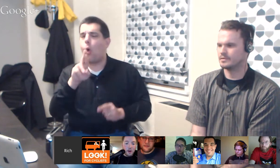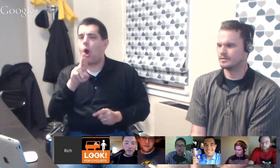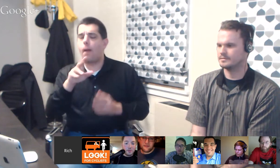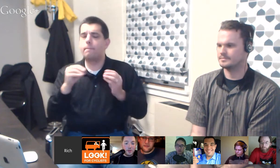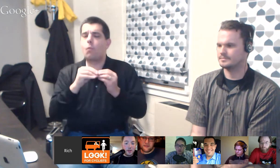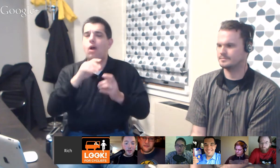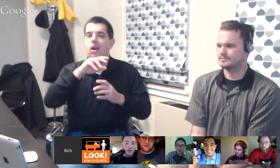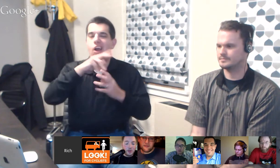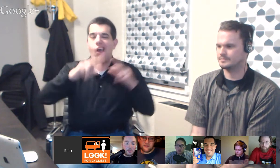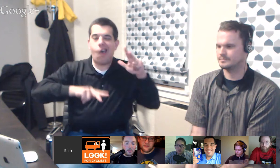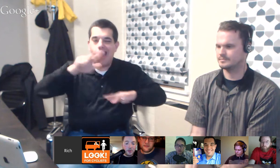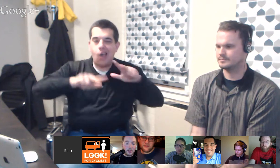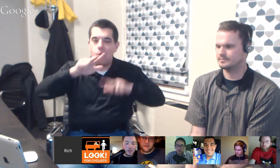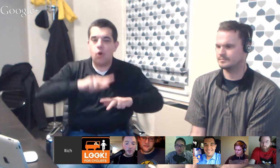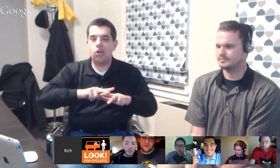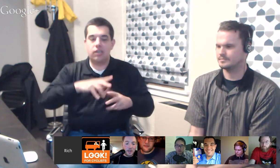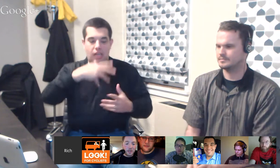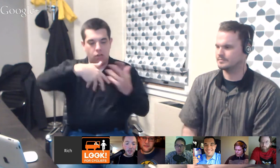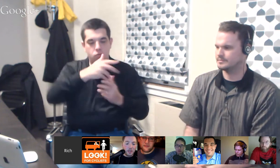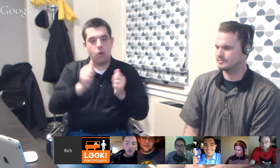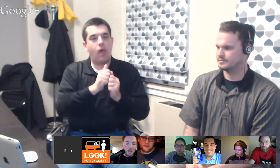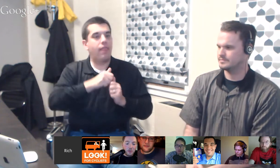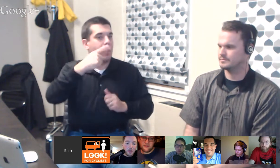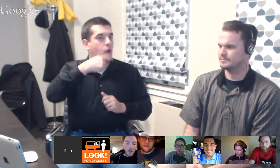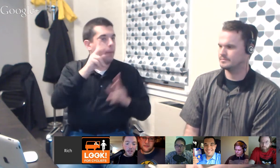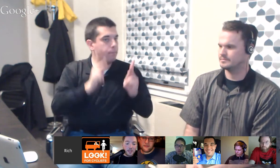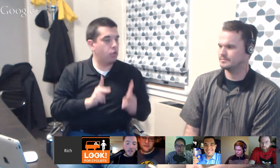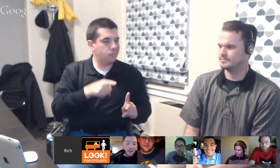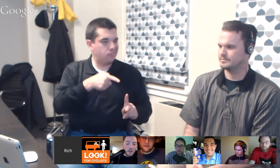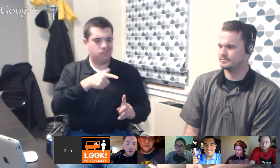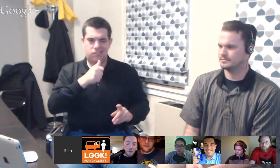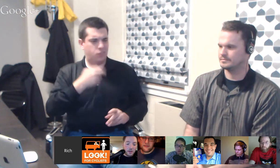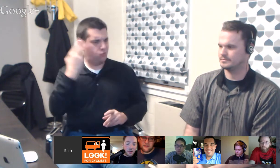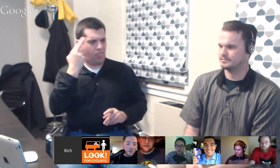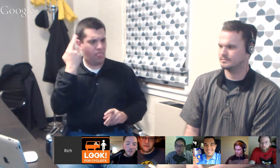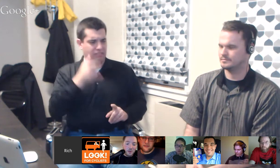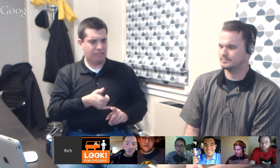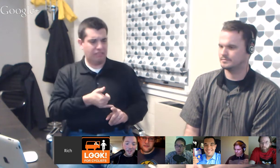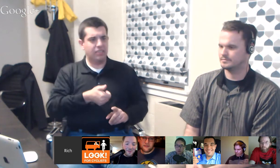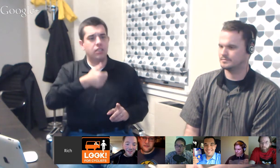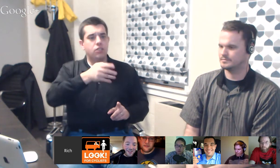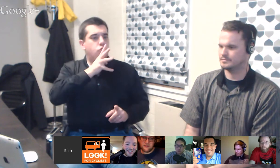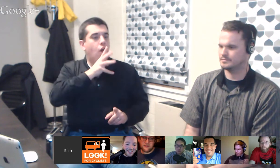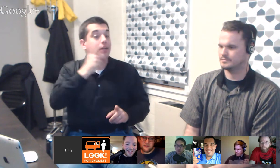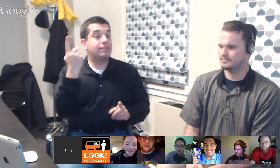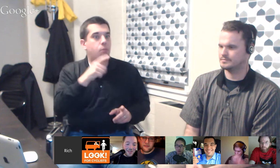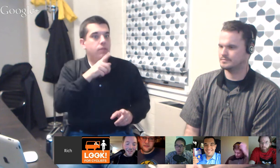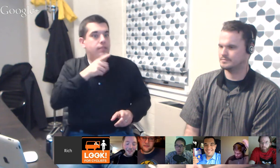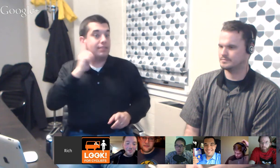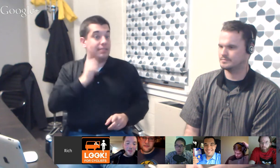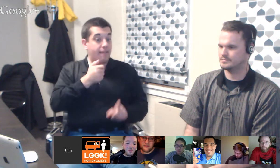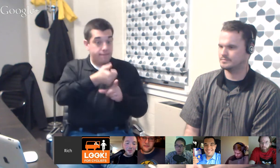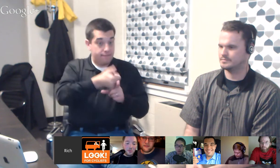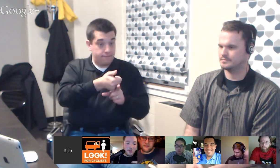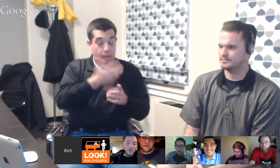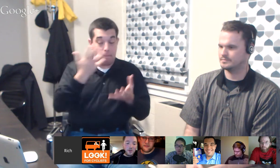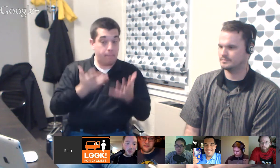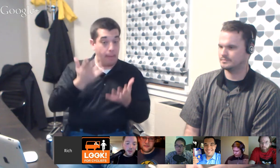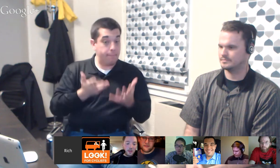you're interacting with a hearing person who doesn't actually realize that they're talking with somebody who's deaf, and